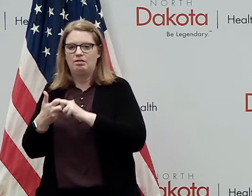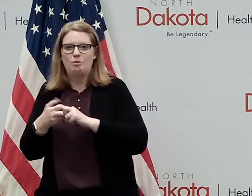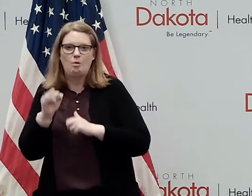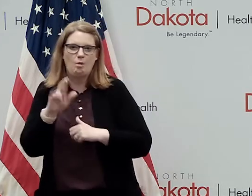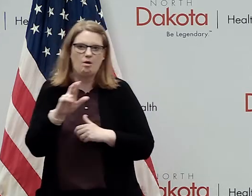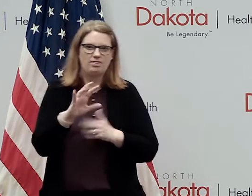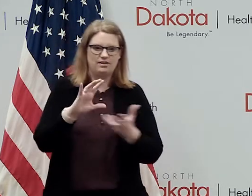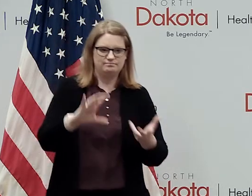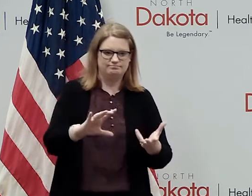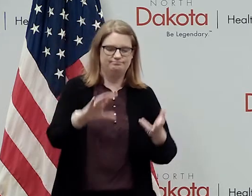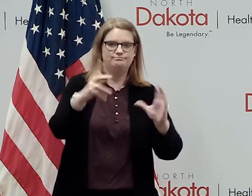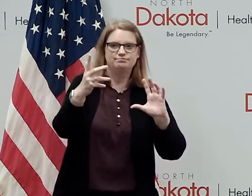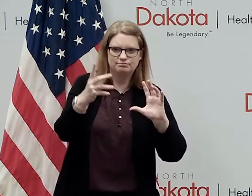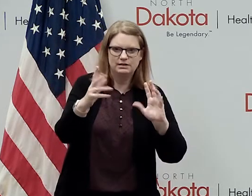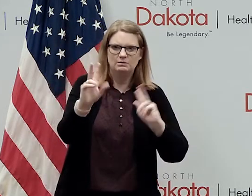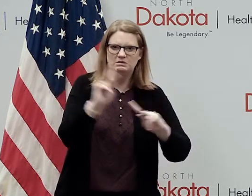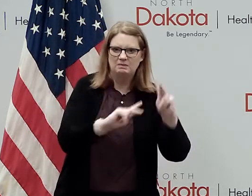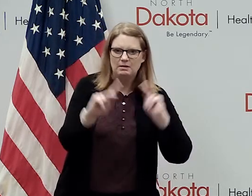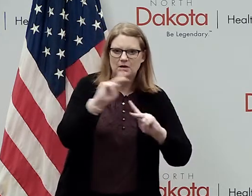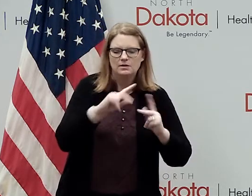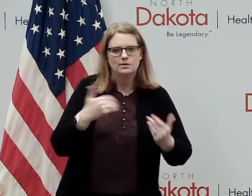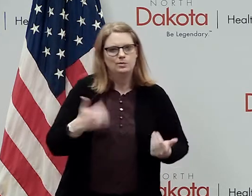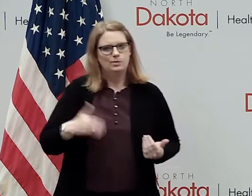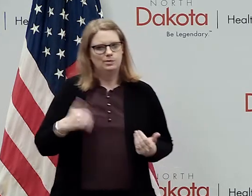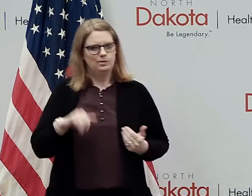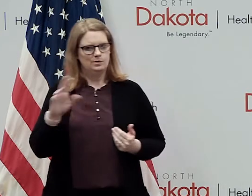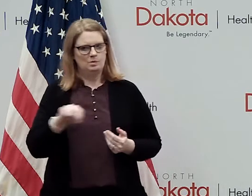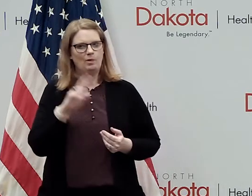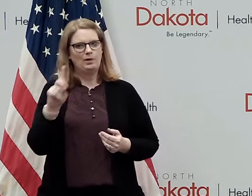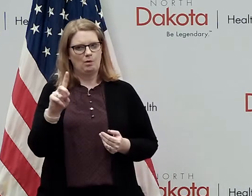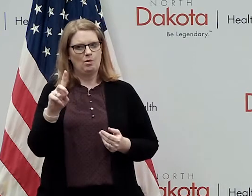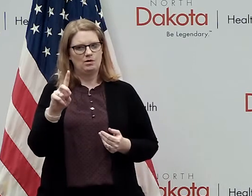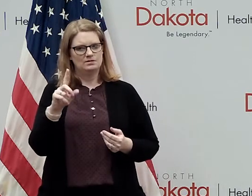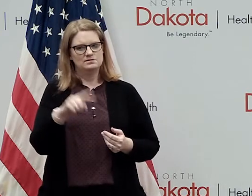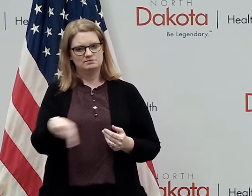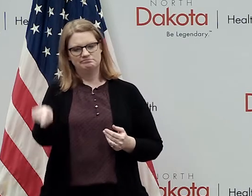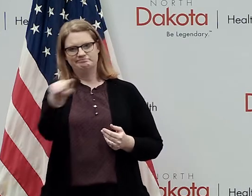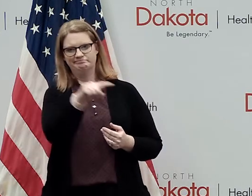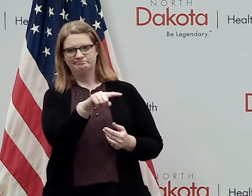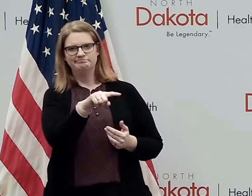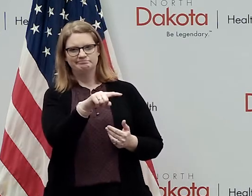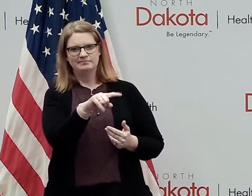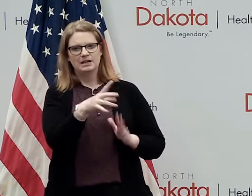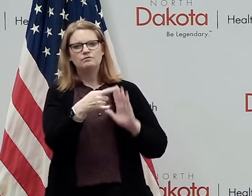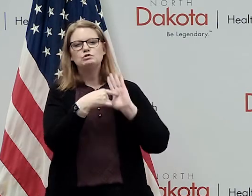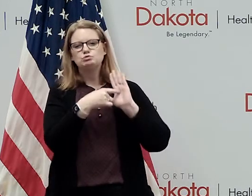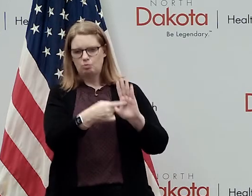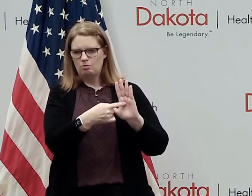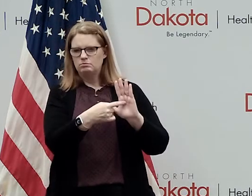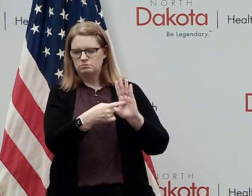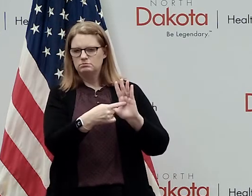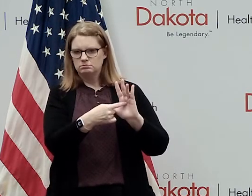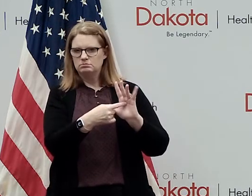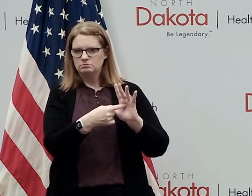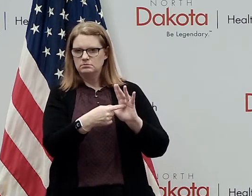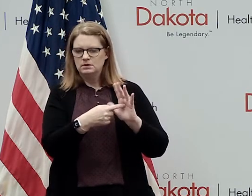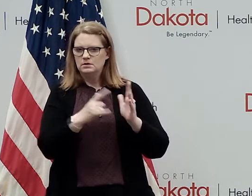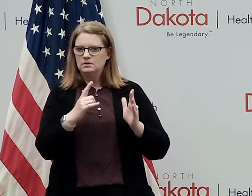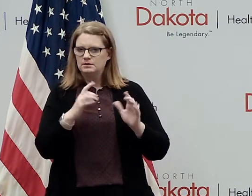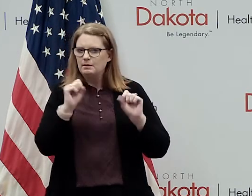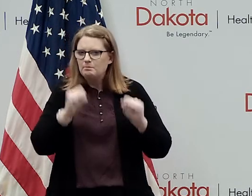unrest. North Dakotans have shown once and shown again and again the capability that we have as a